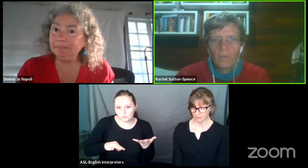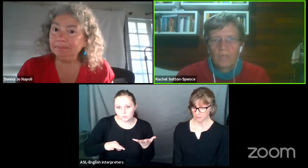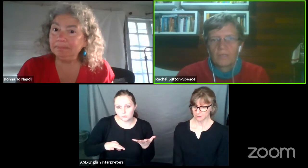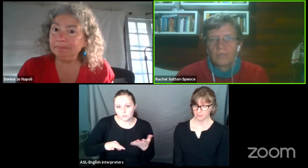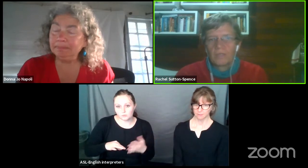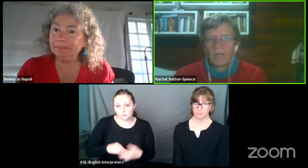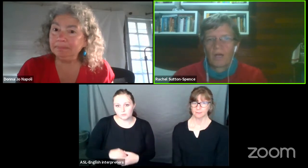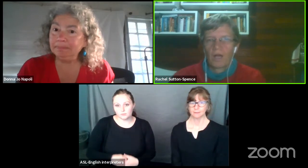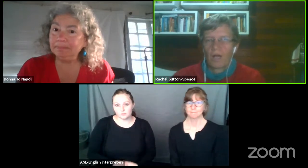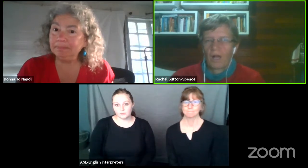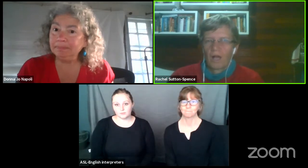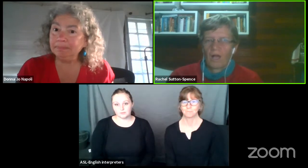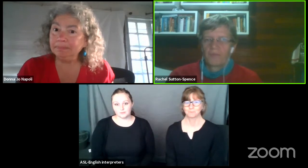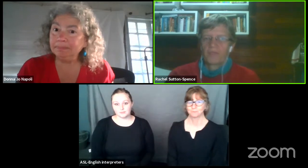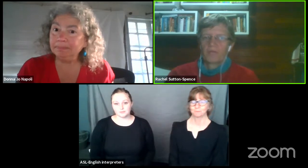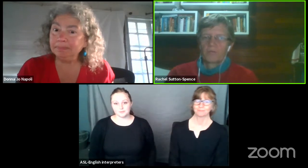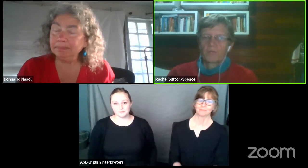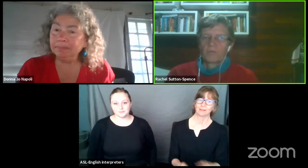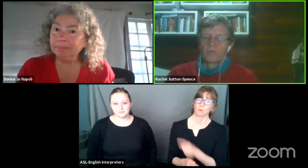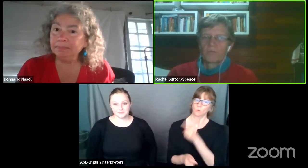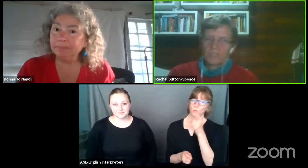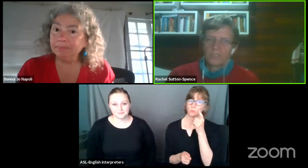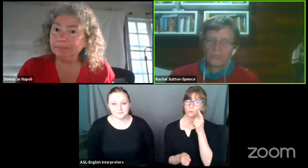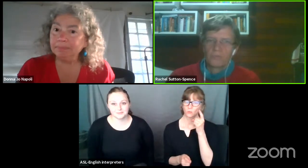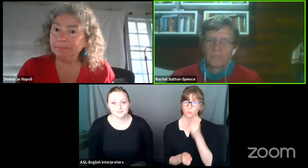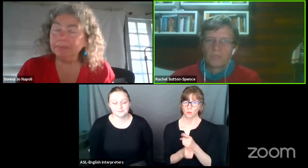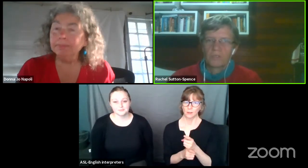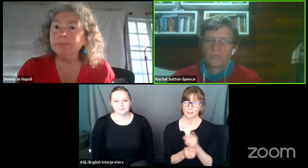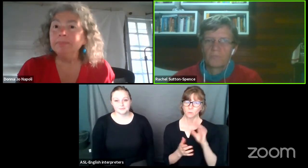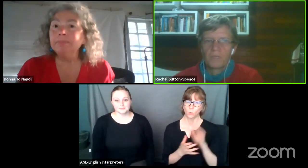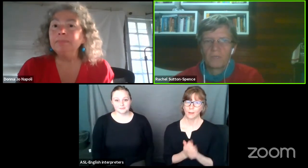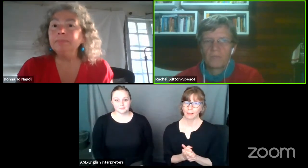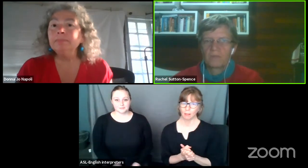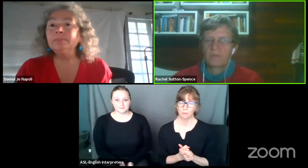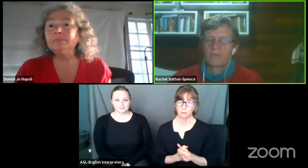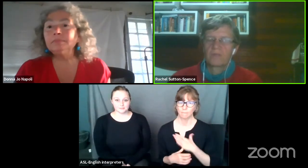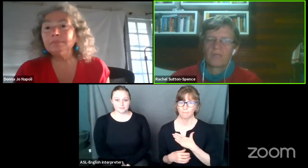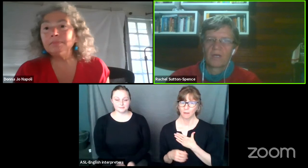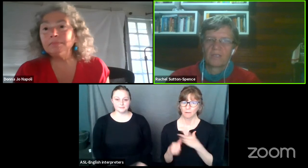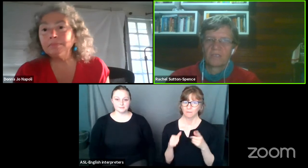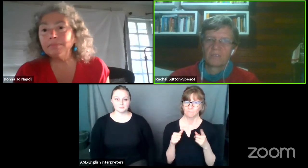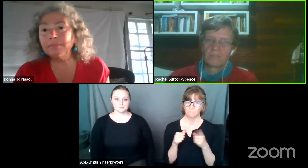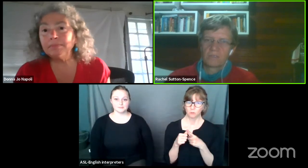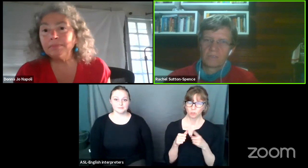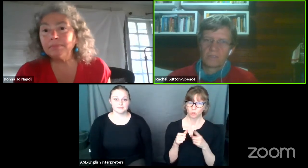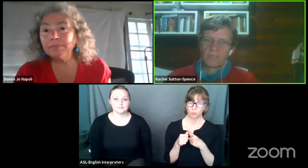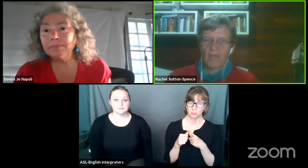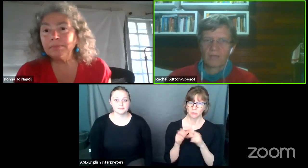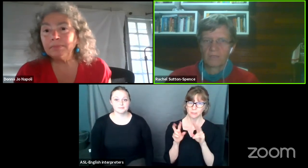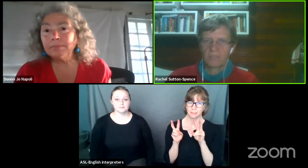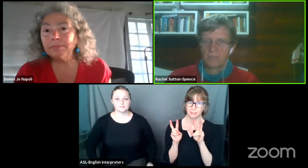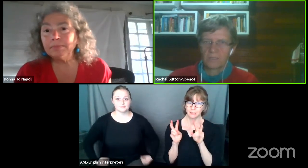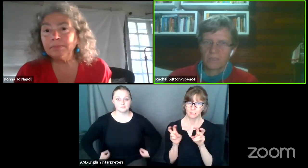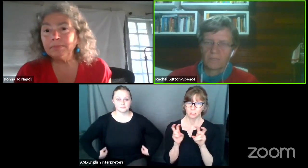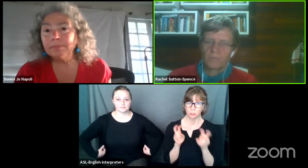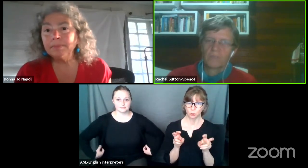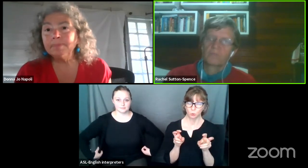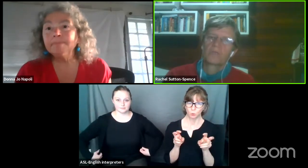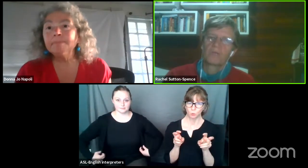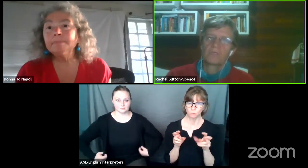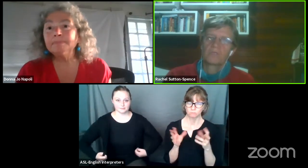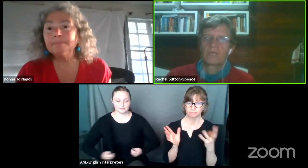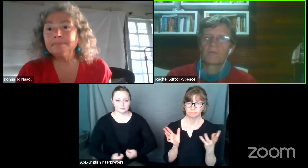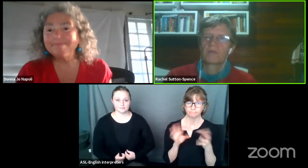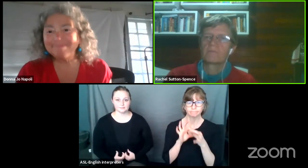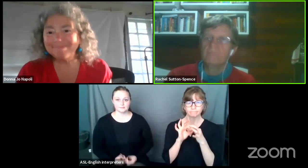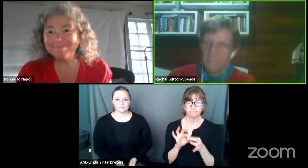Right. Well, I think my first issue is going to be with the idea that there's an identity. As what